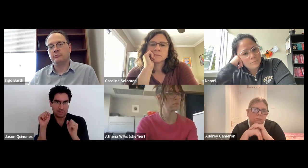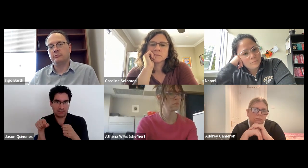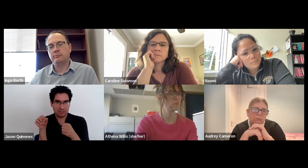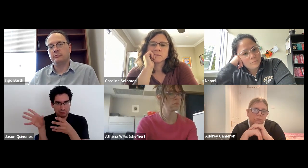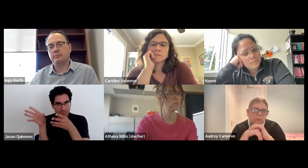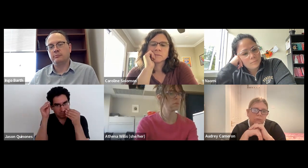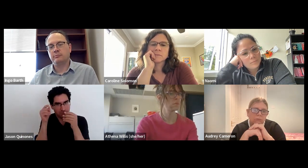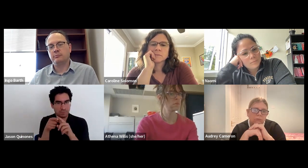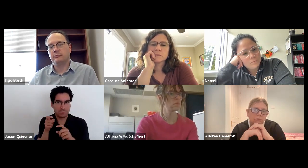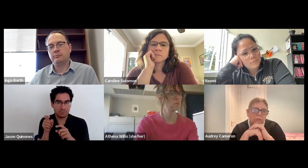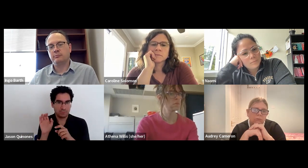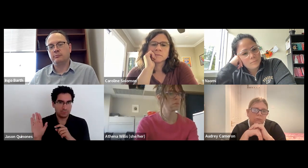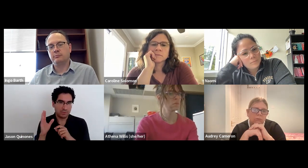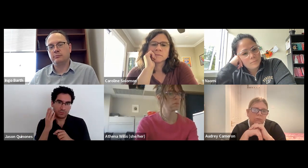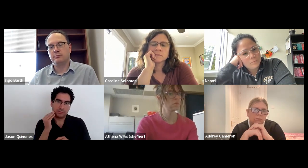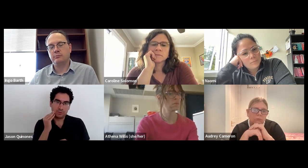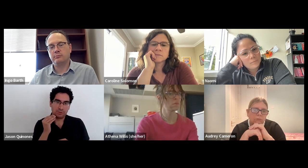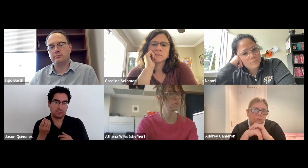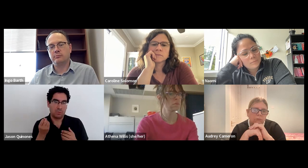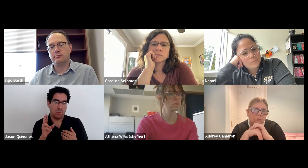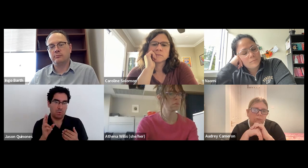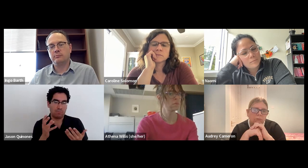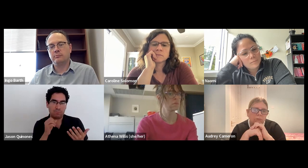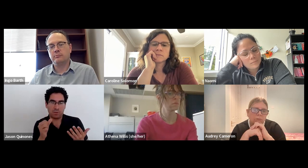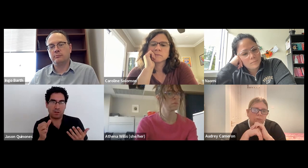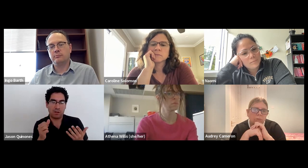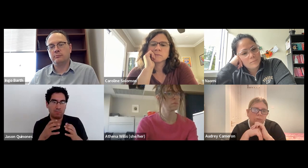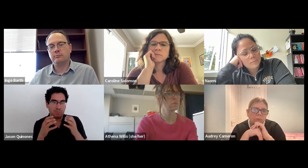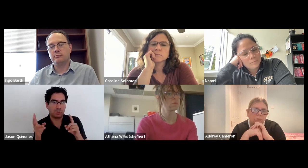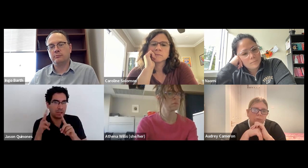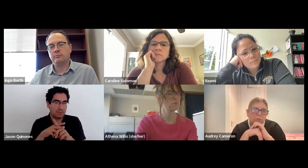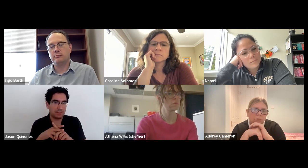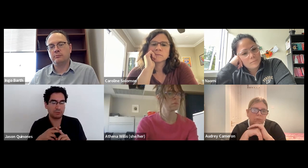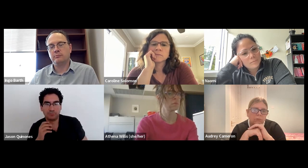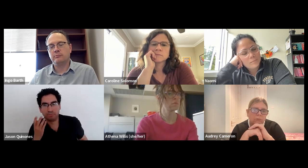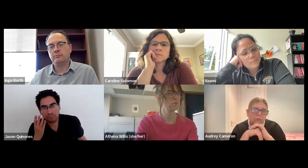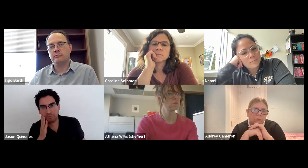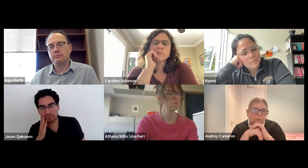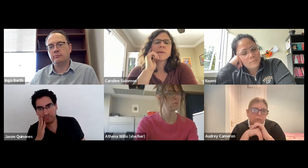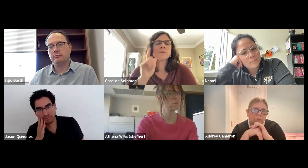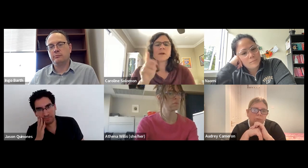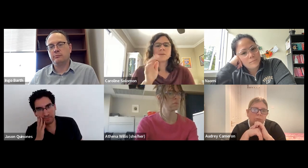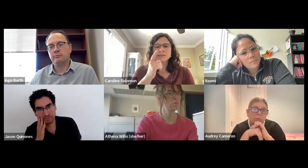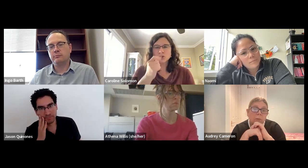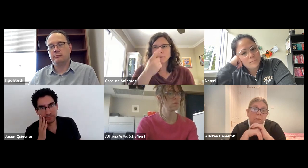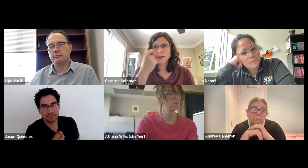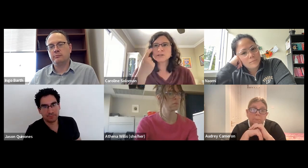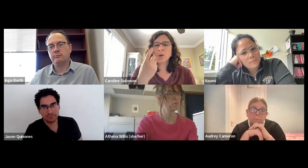is standardized. And I don't know if that's something that we could draw on as well on the experience of interpreters, or if there's not so much an application there.